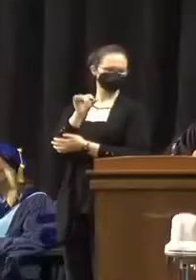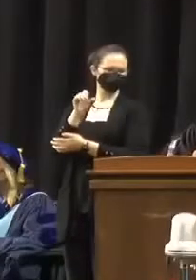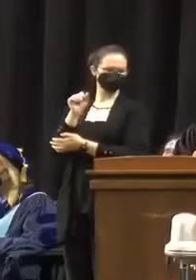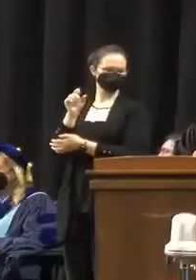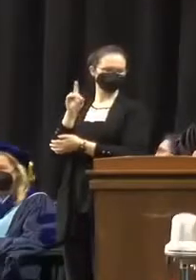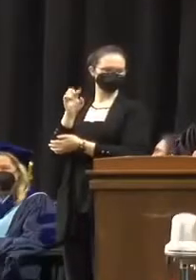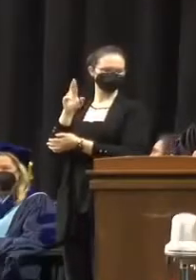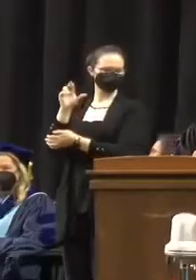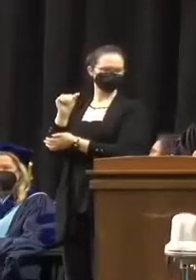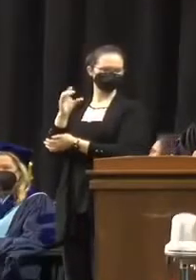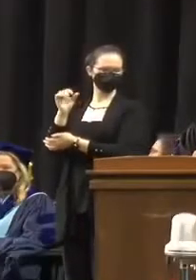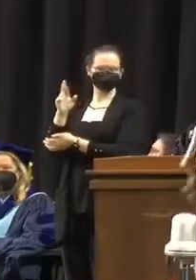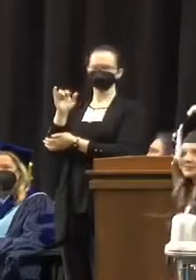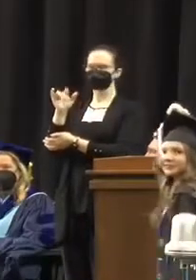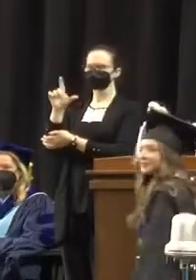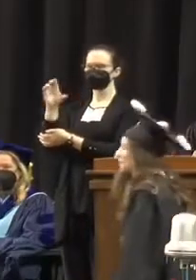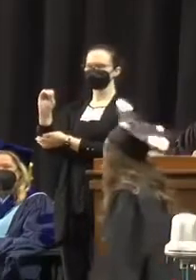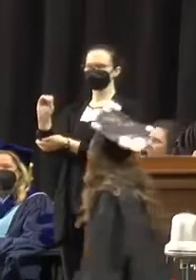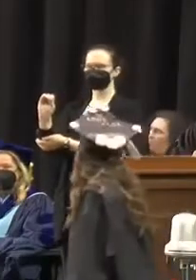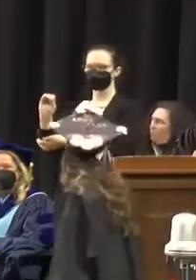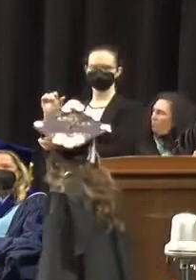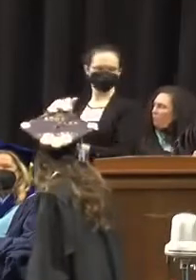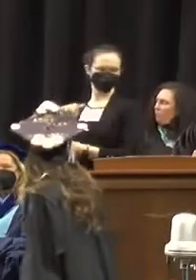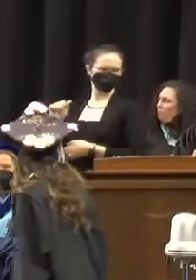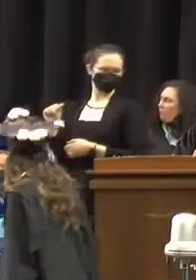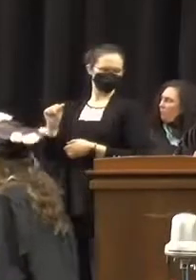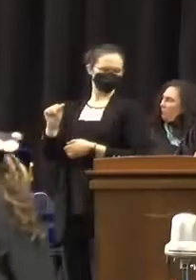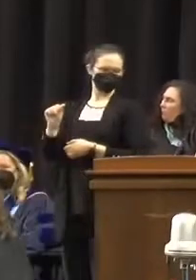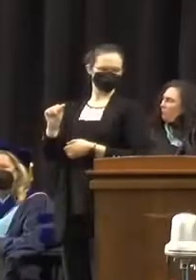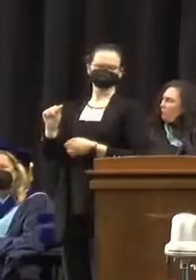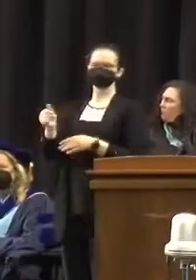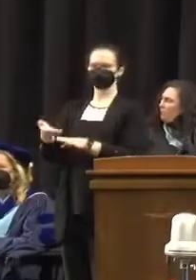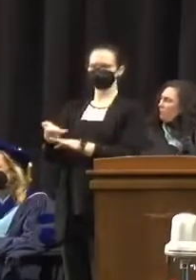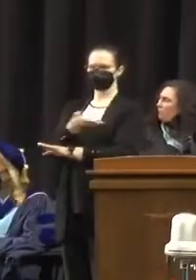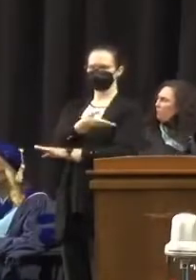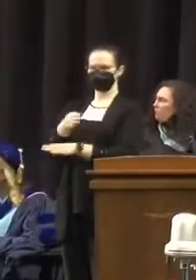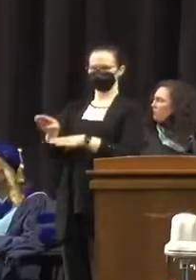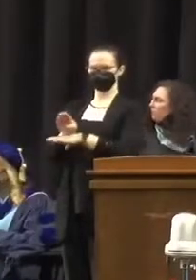Alessandra Tablon Carrillo, Associate in Pre-Business.